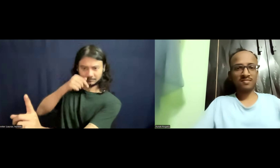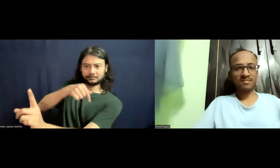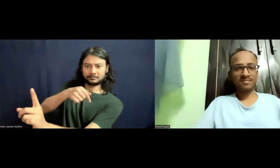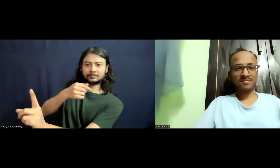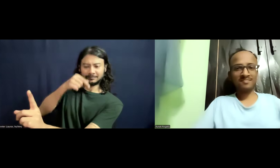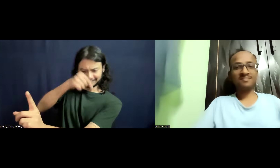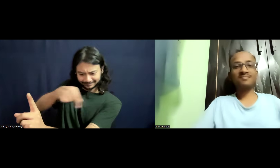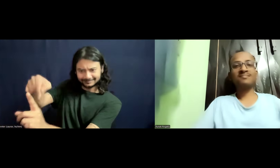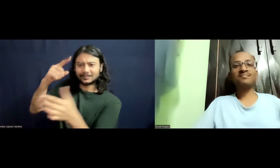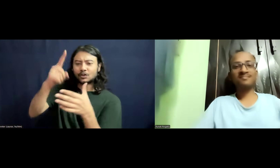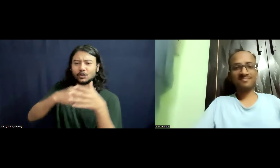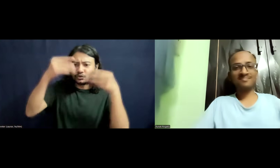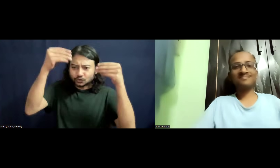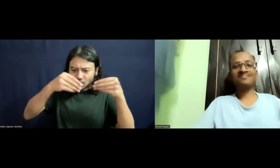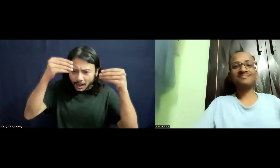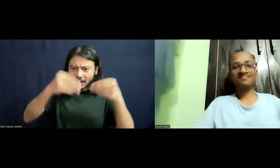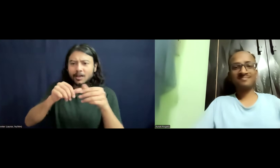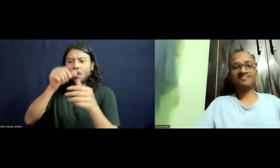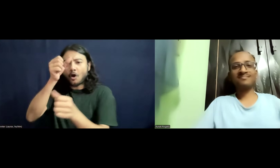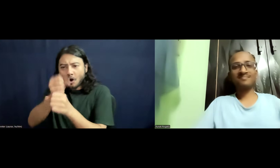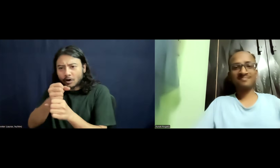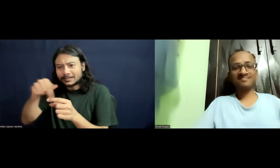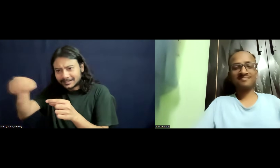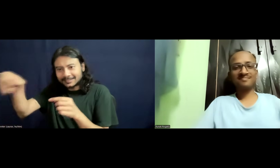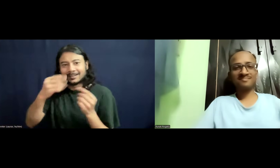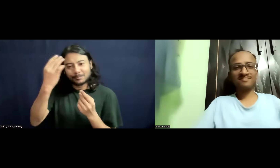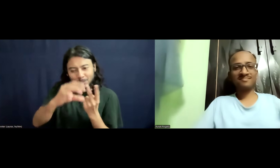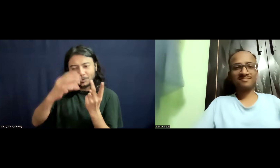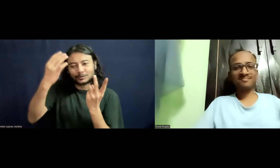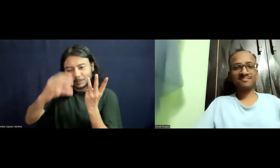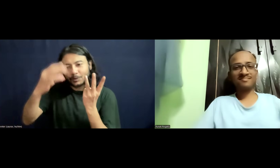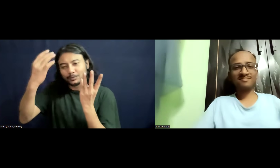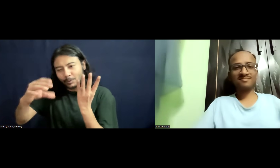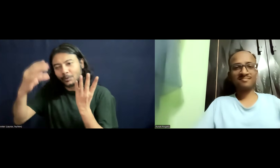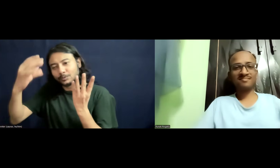So please let me know whosoever is interested. Even